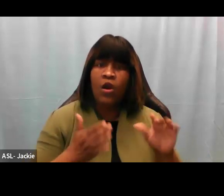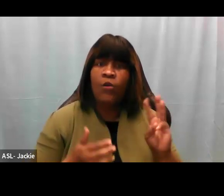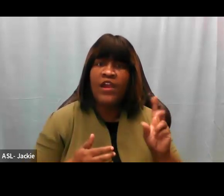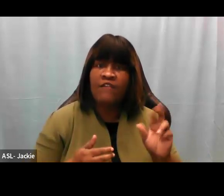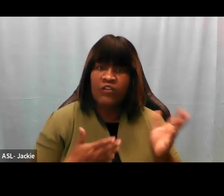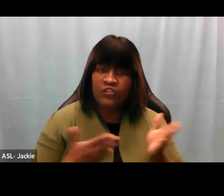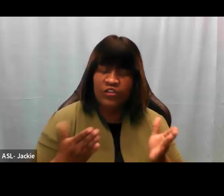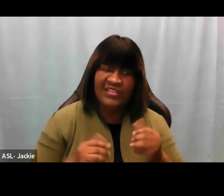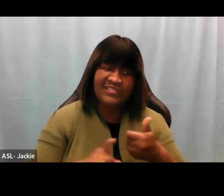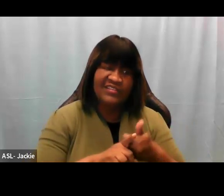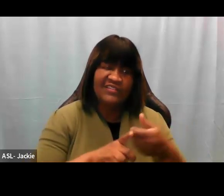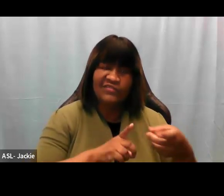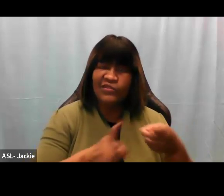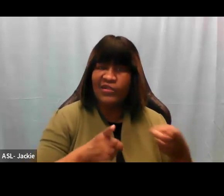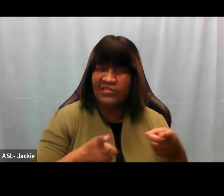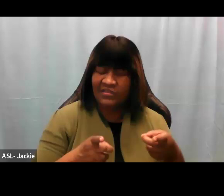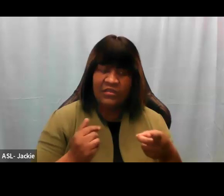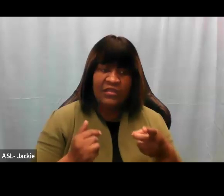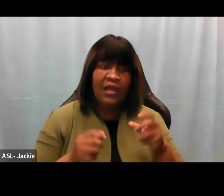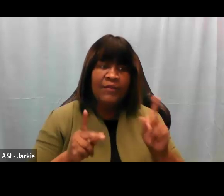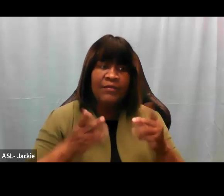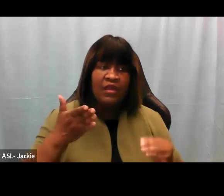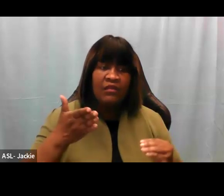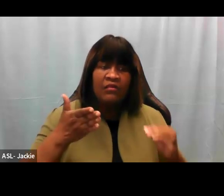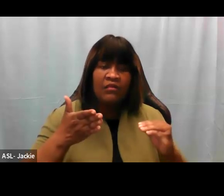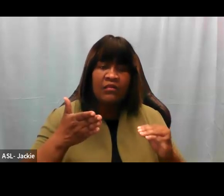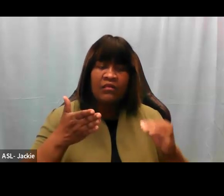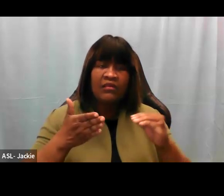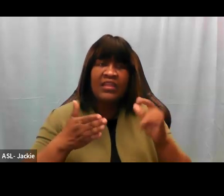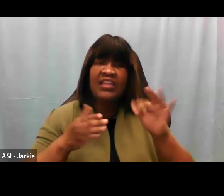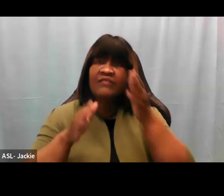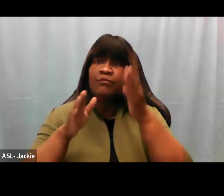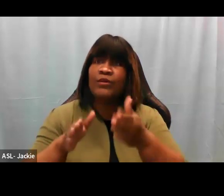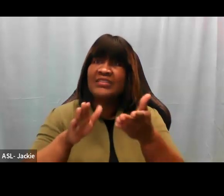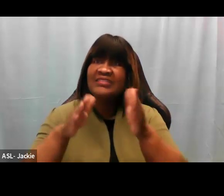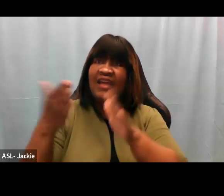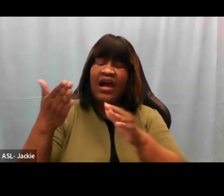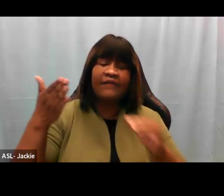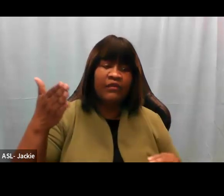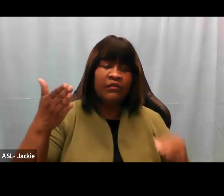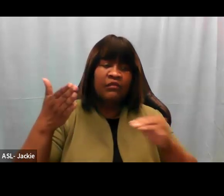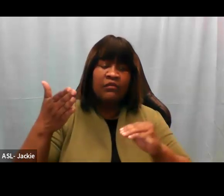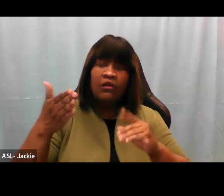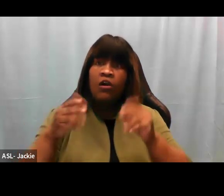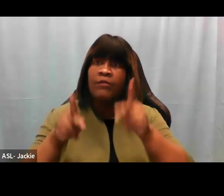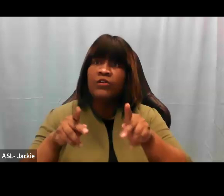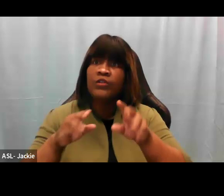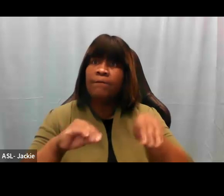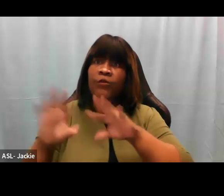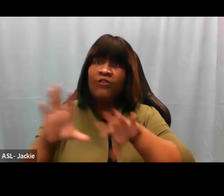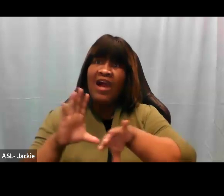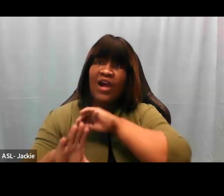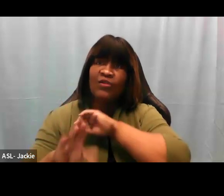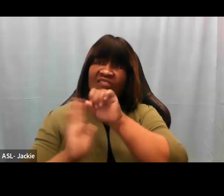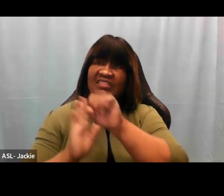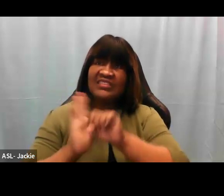self-directed services. People only could move up on the waiting list when someone passed away or when someone moved out of the state. They probably moved